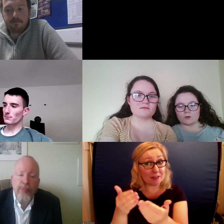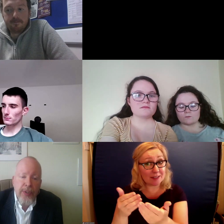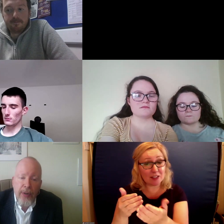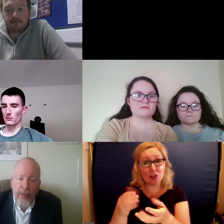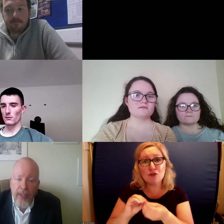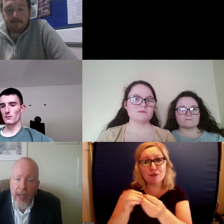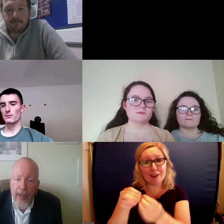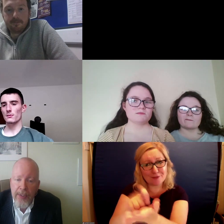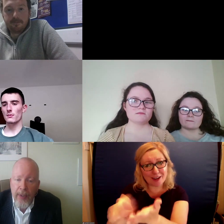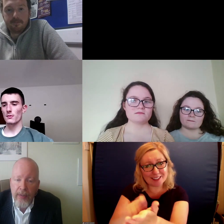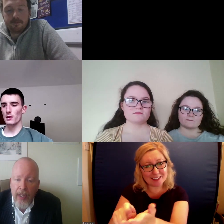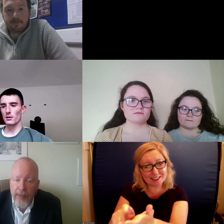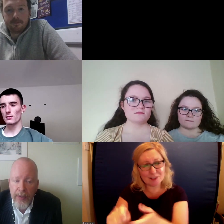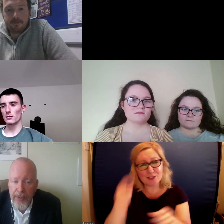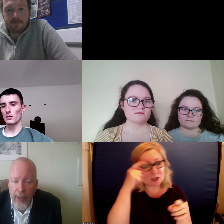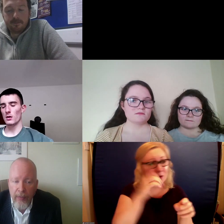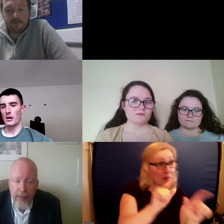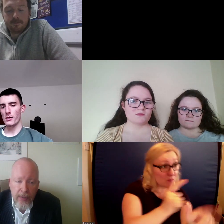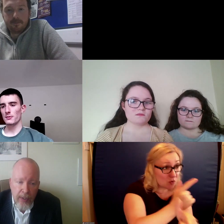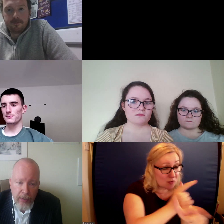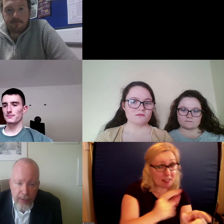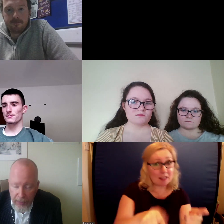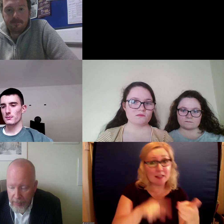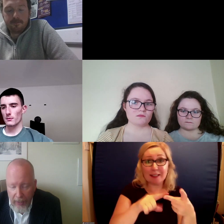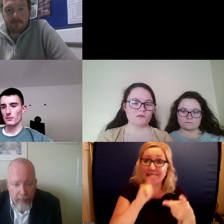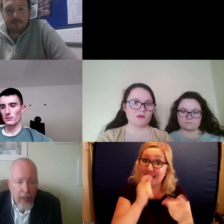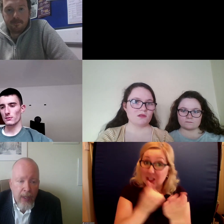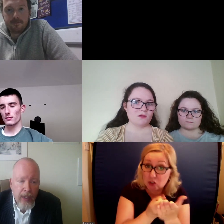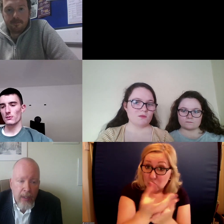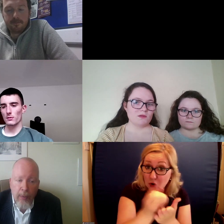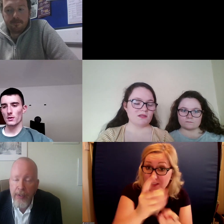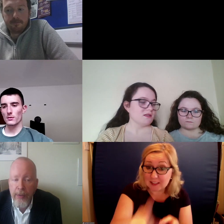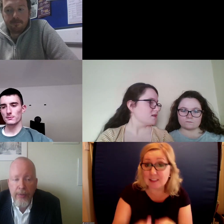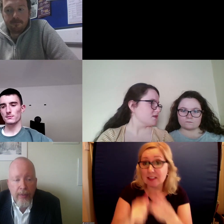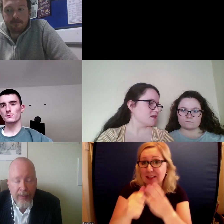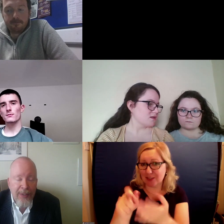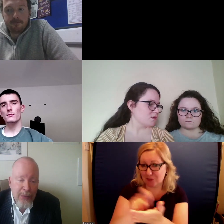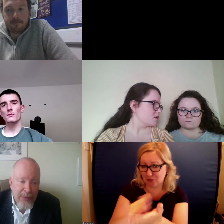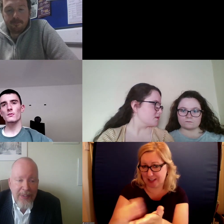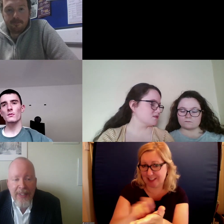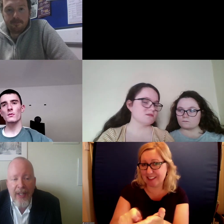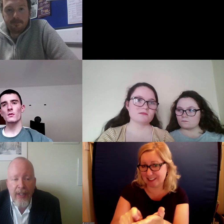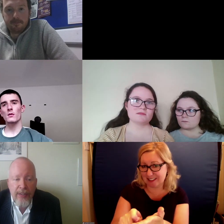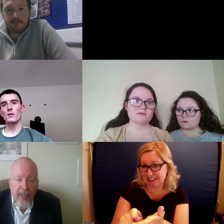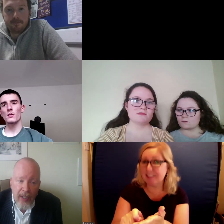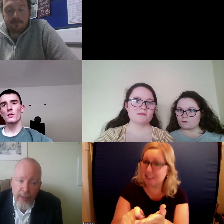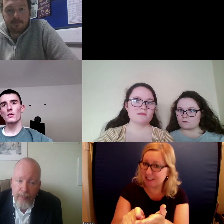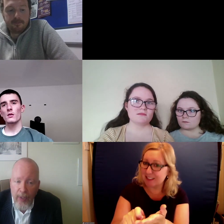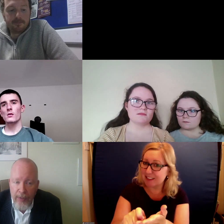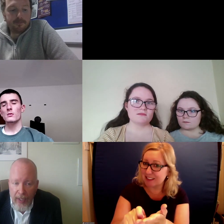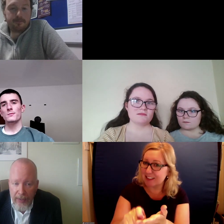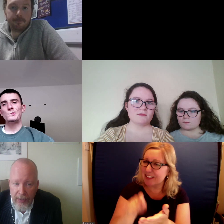and sharing really common aspects of life. They're touching all of us. So with this in mind, I want to introduce Jack